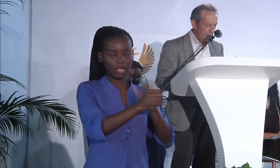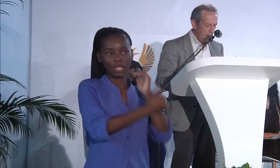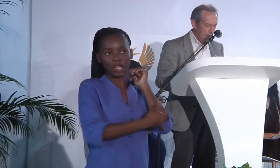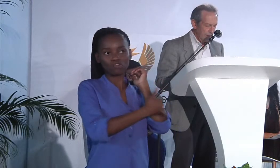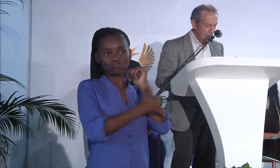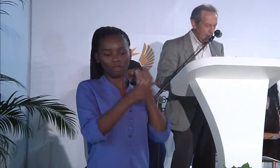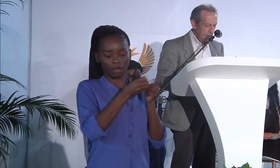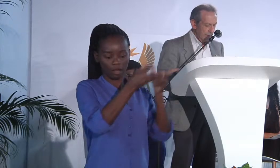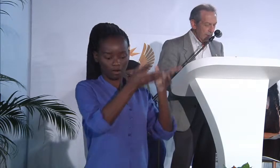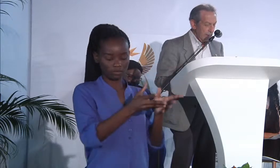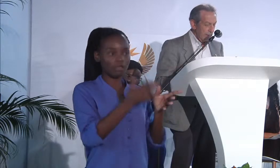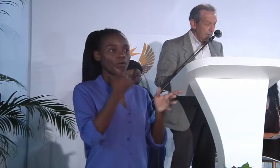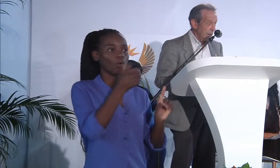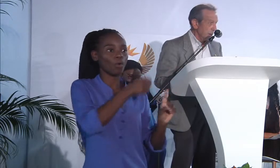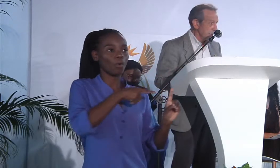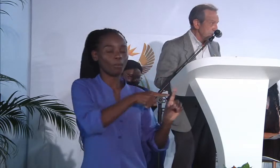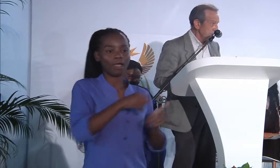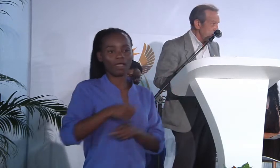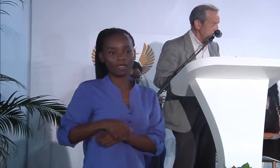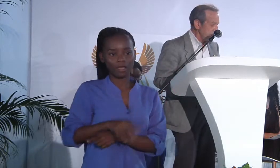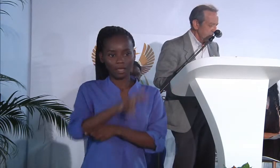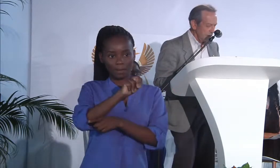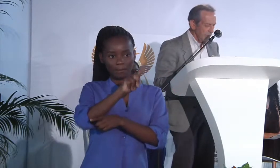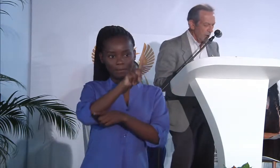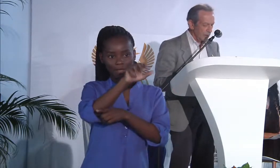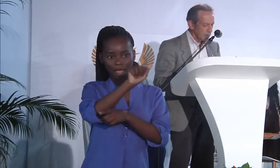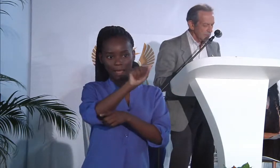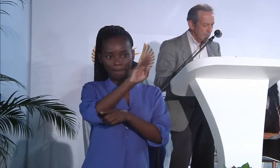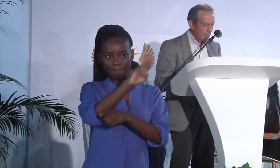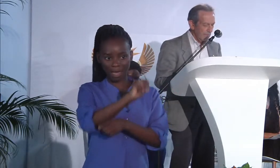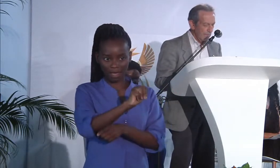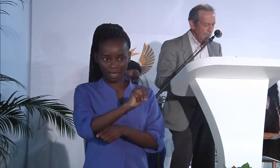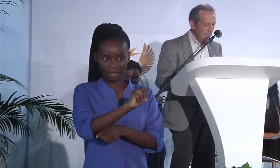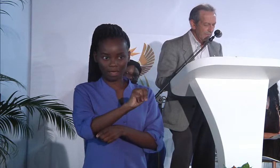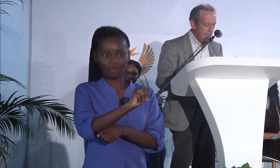Mugabe, and our host, Professor Monique Marks.